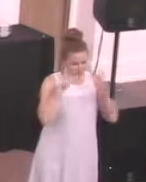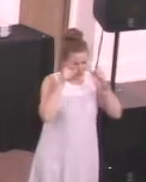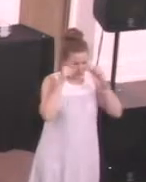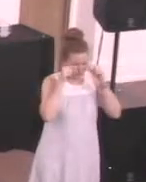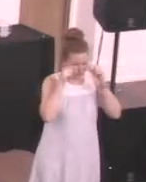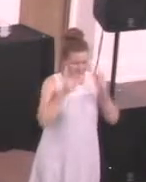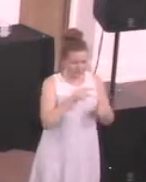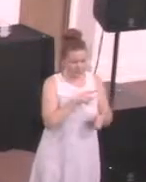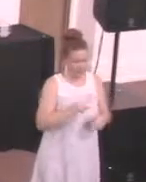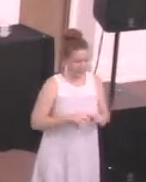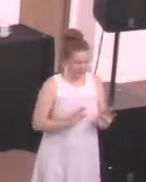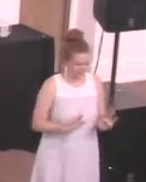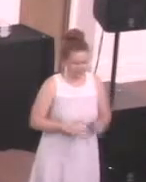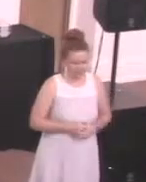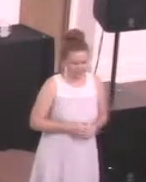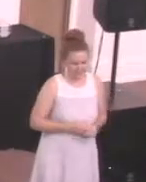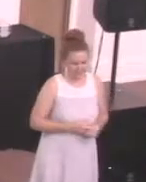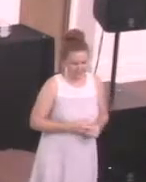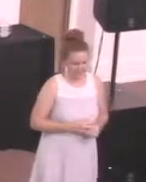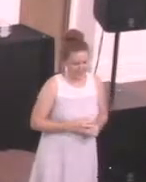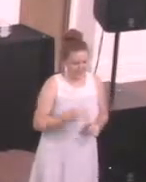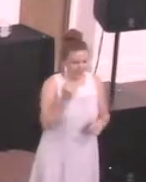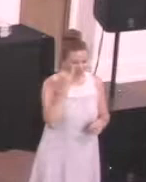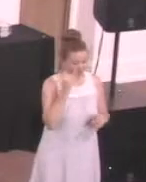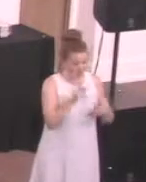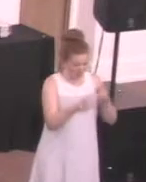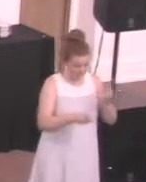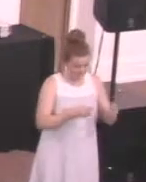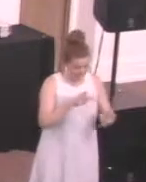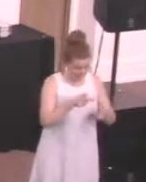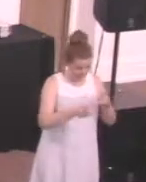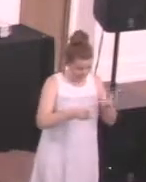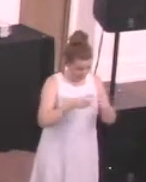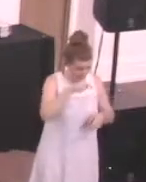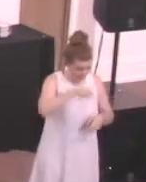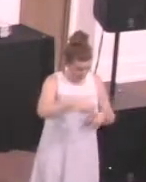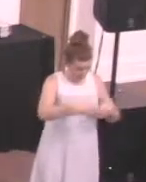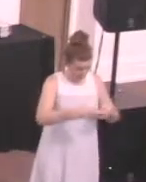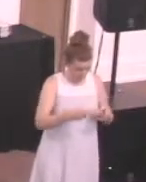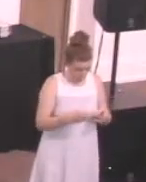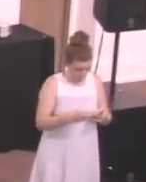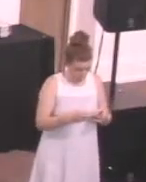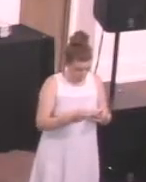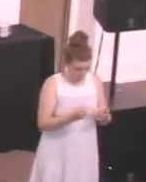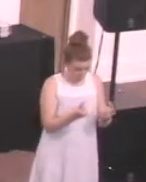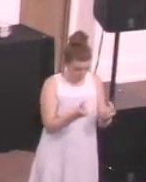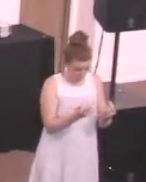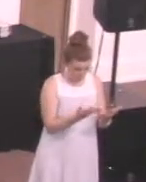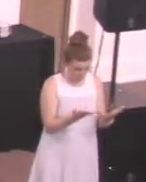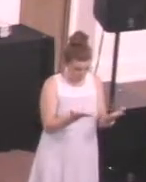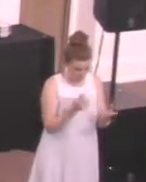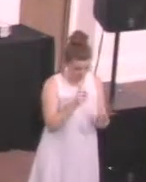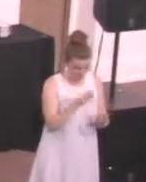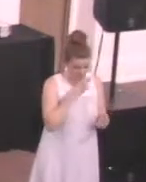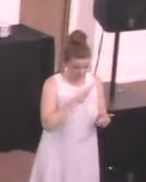real quick. If there's people in this room that have done things that they need to be forgiven